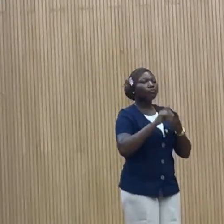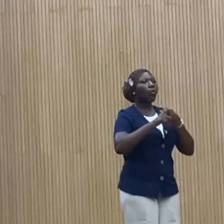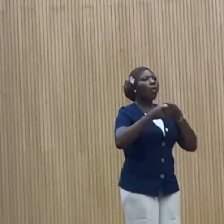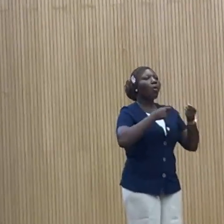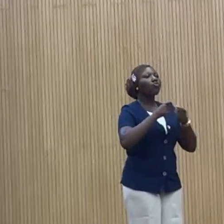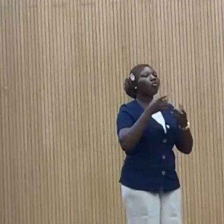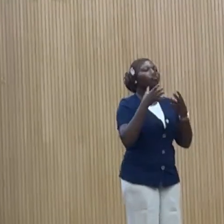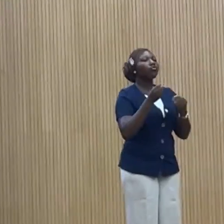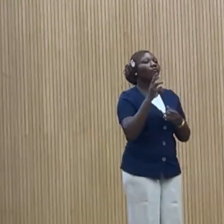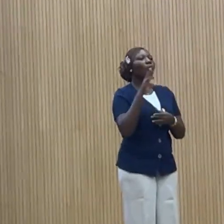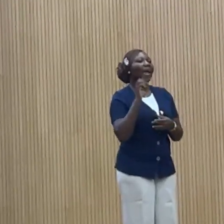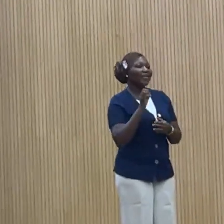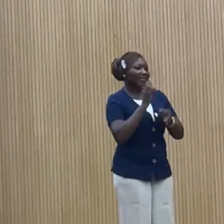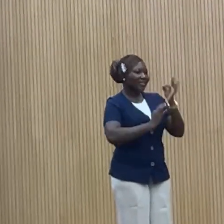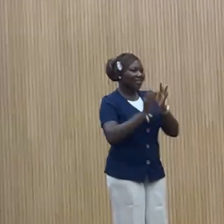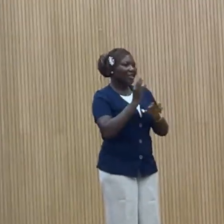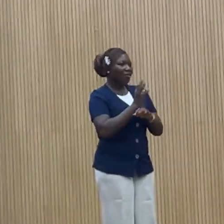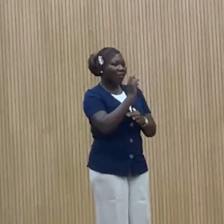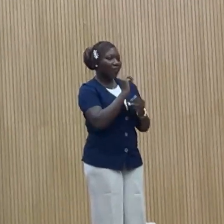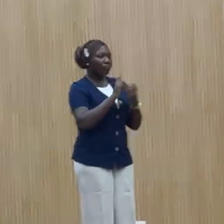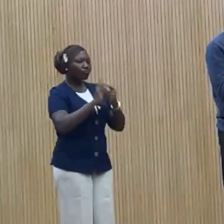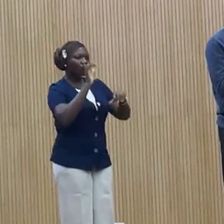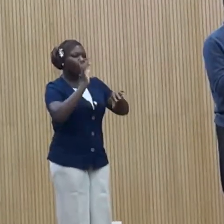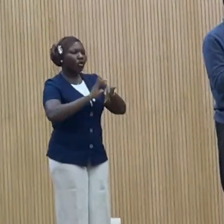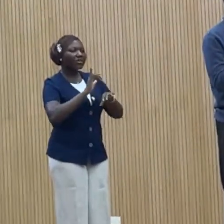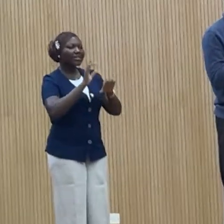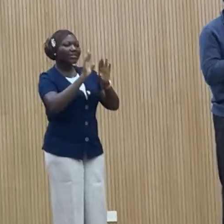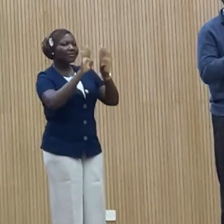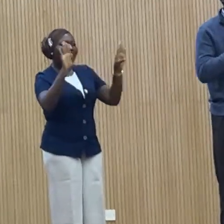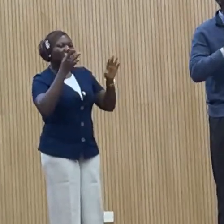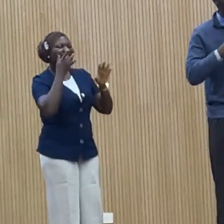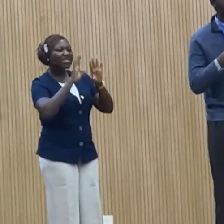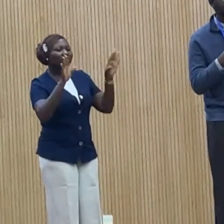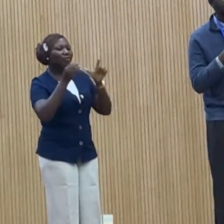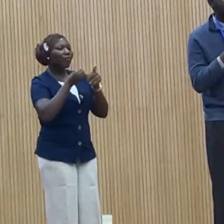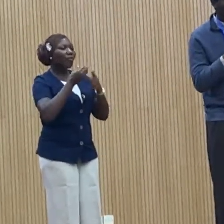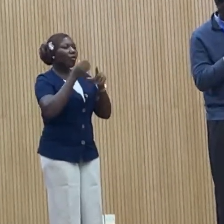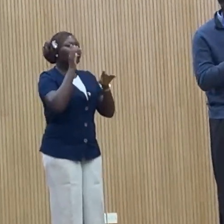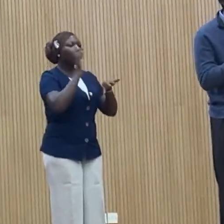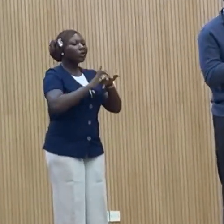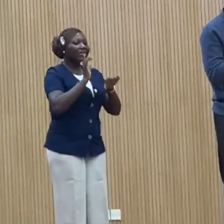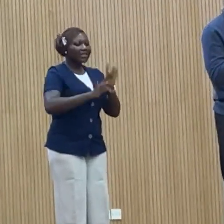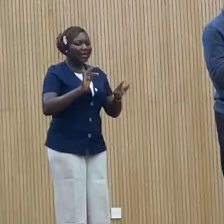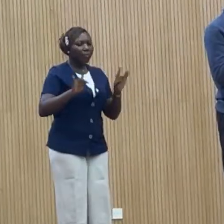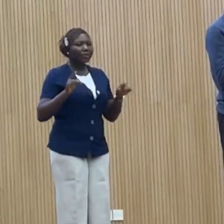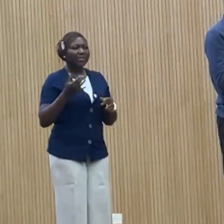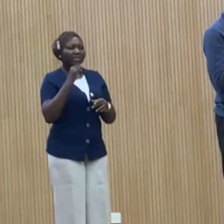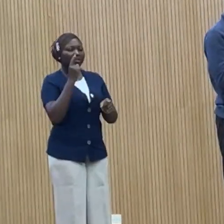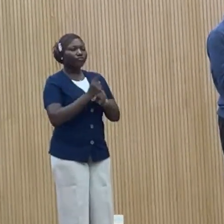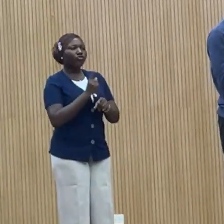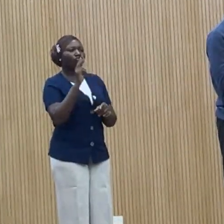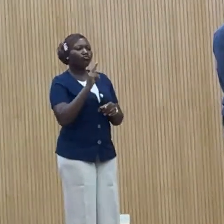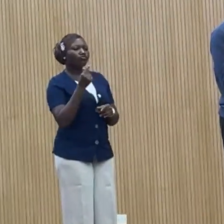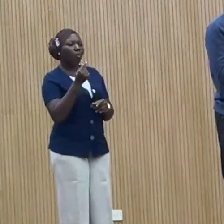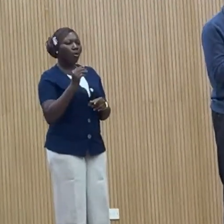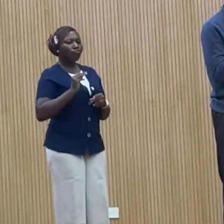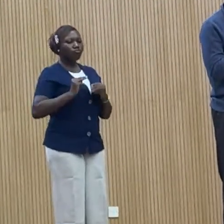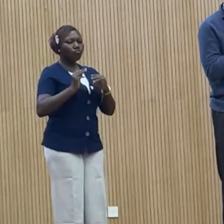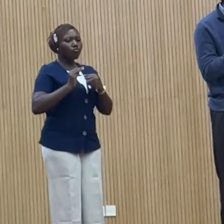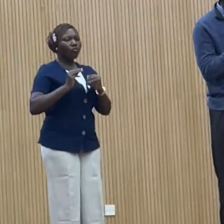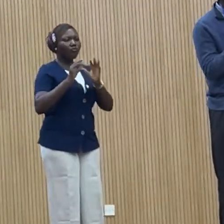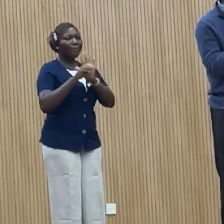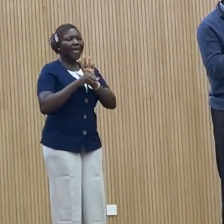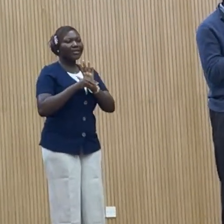of them having to touch a keyboard or touch screen, which will be difficult for them, simply by doing movements, our AI layer that we've trained, completely